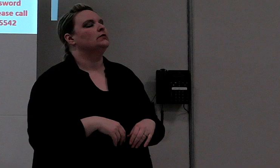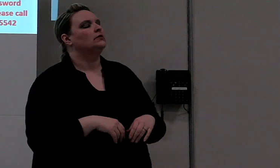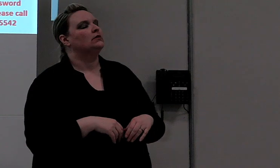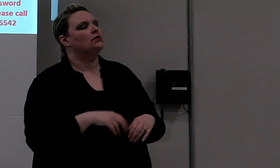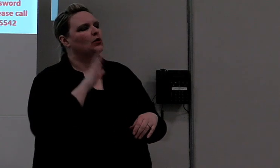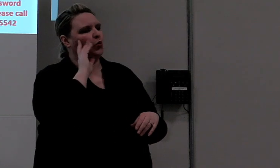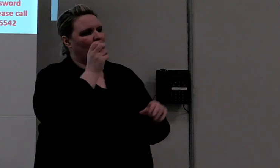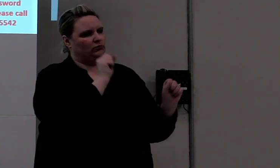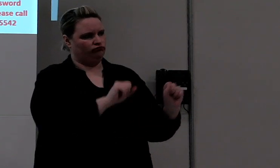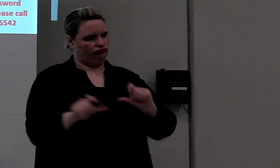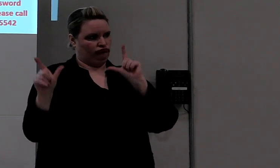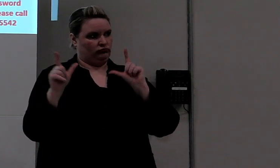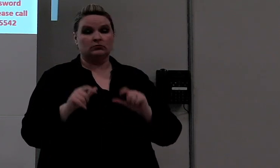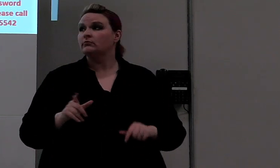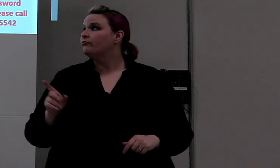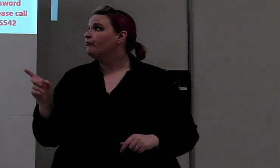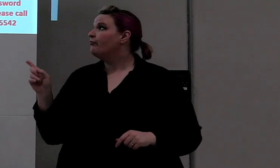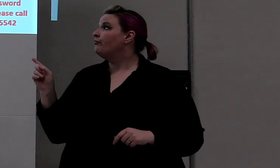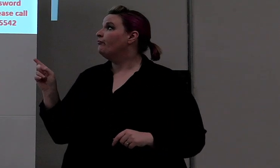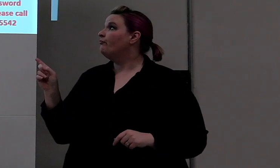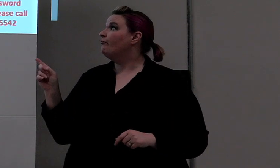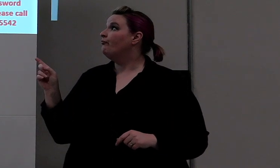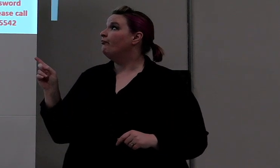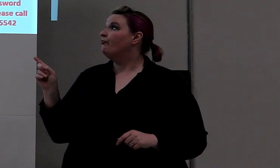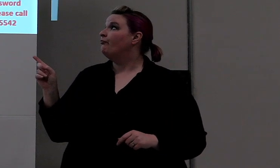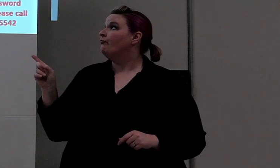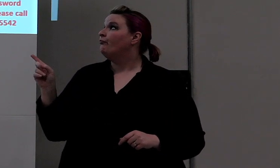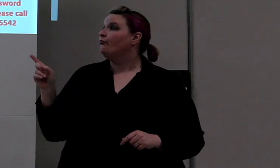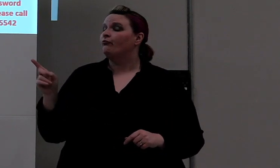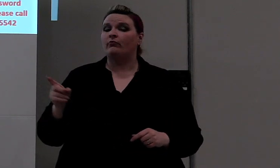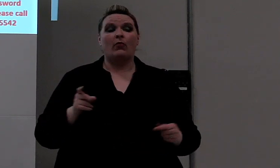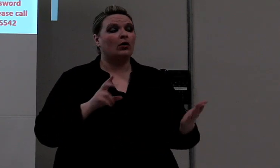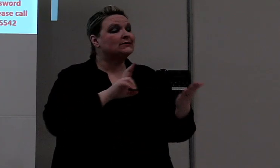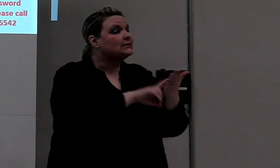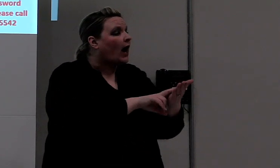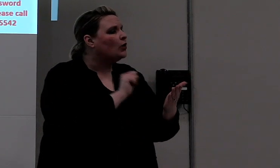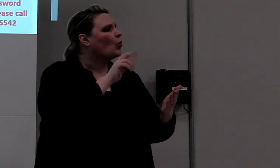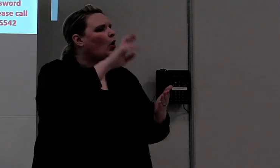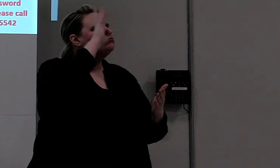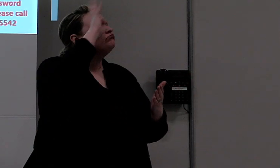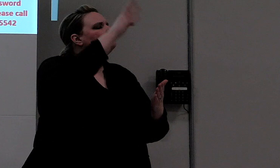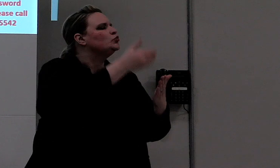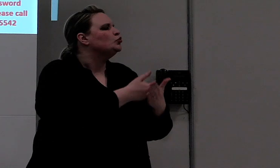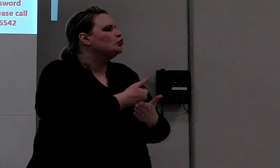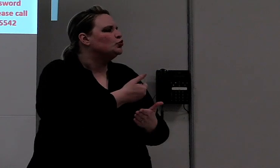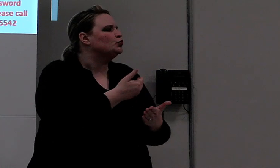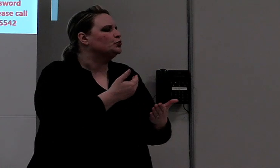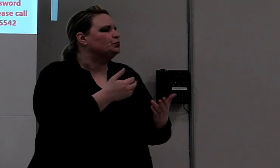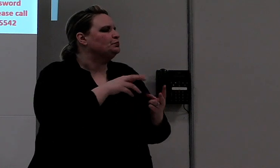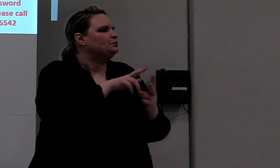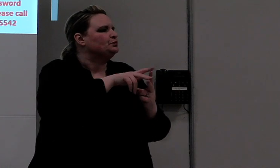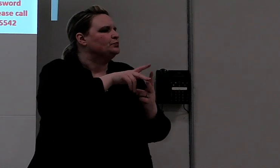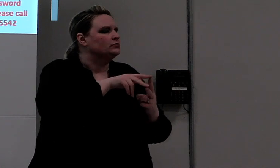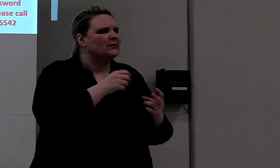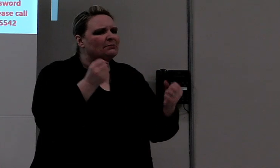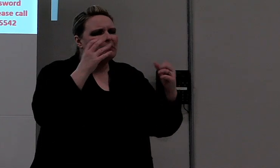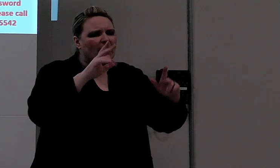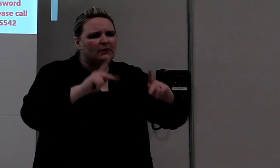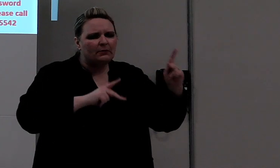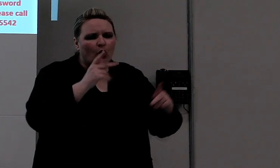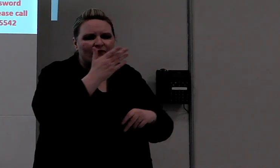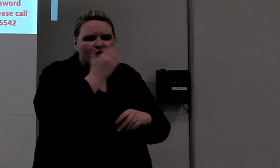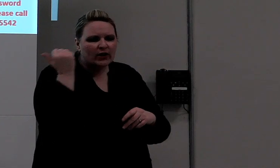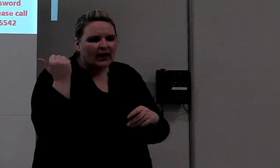It'll take you to this screen where you log in or you create a new registration. And a lot of people